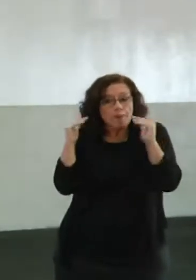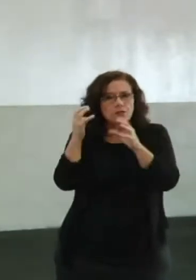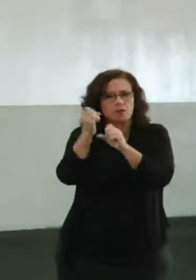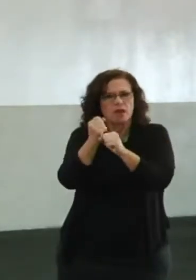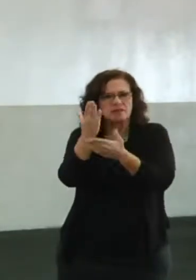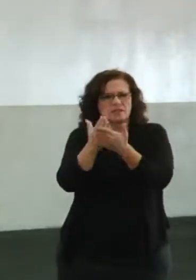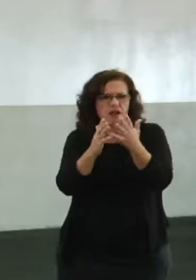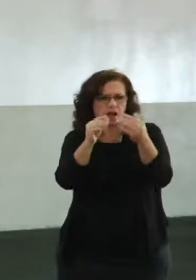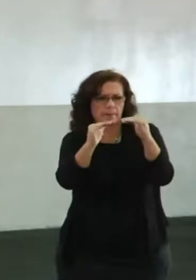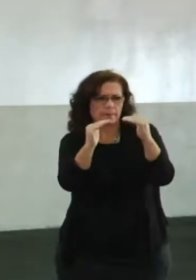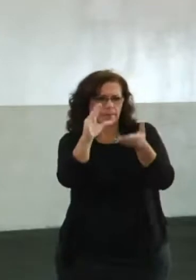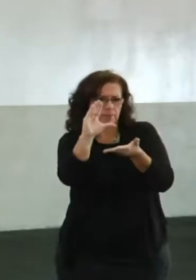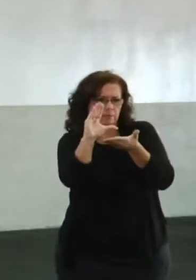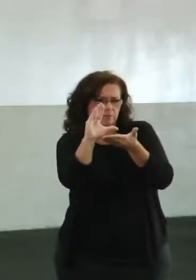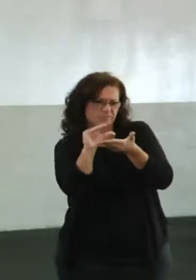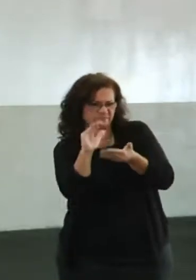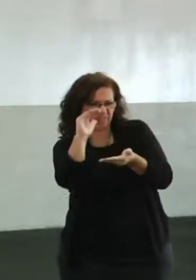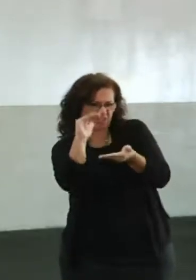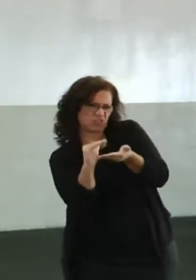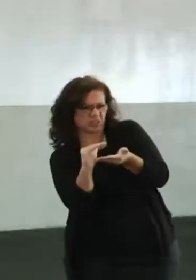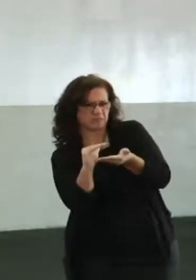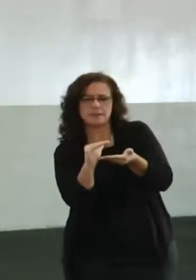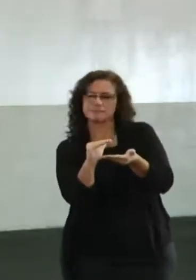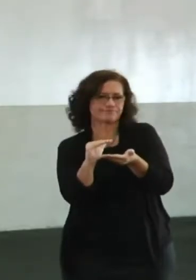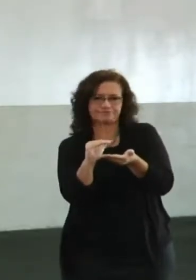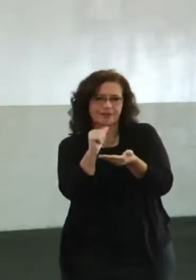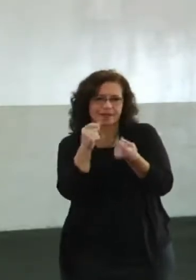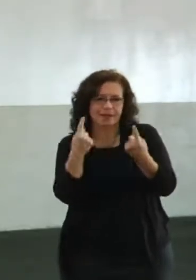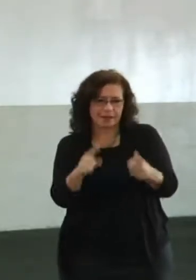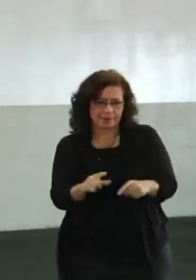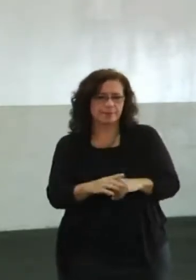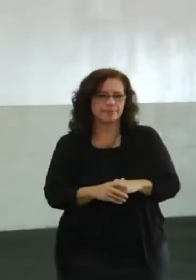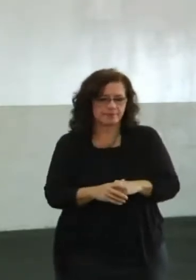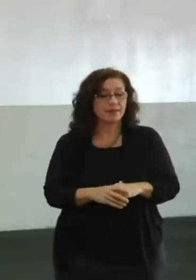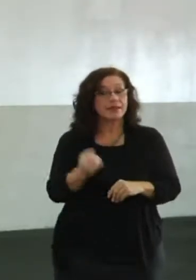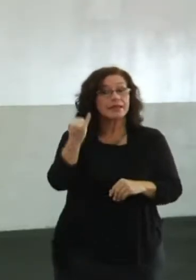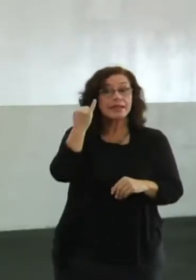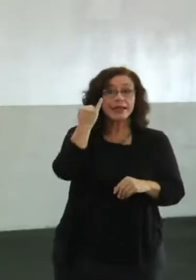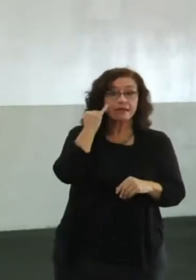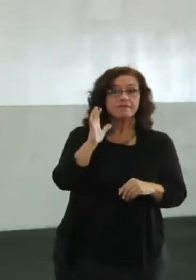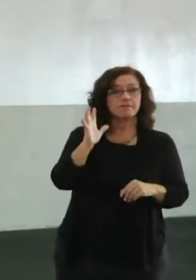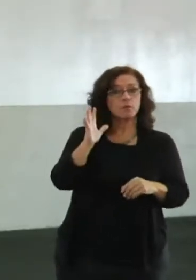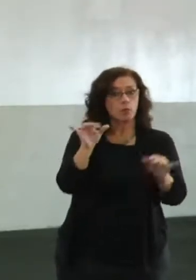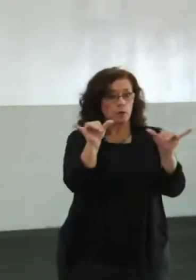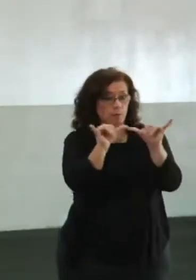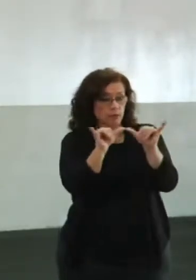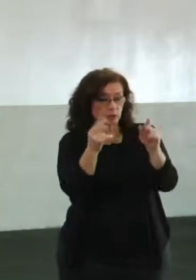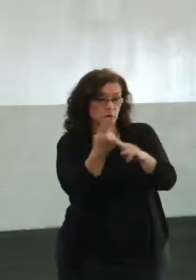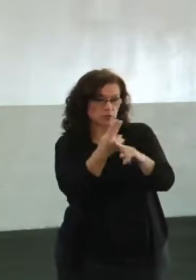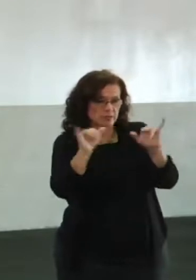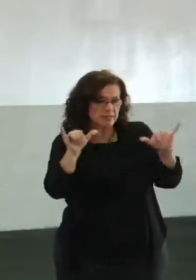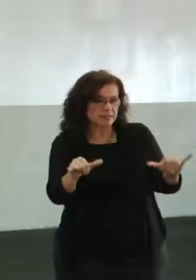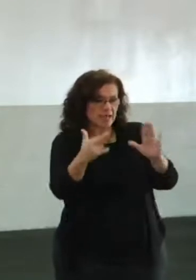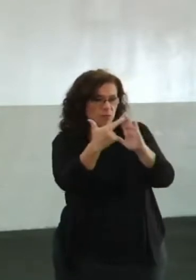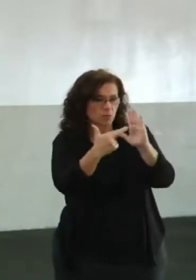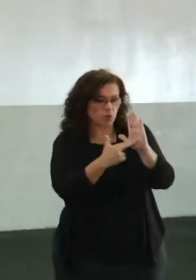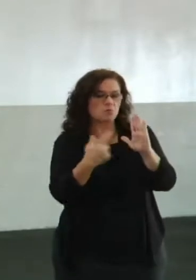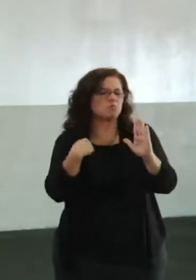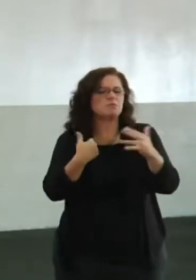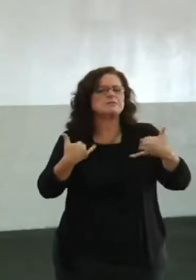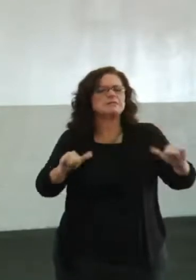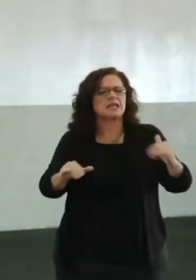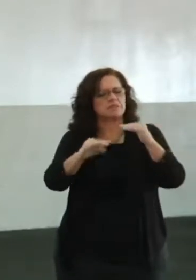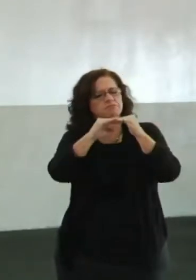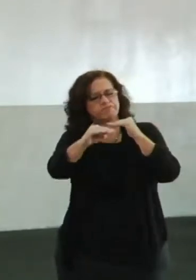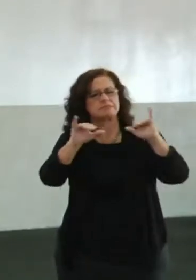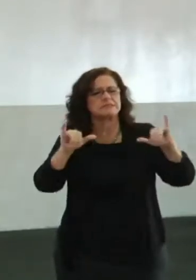So just to give you a sense, if we had stayed at the previous benchmark that the state was using of 239, we would still be in the red numbers.